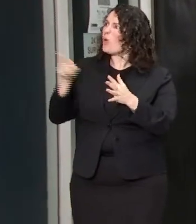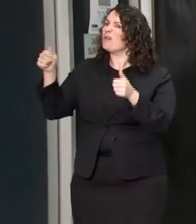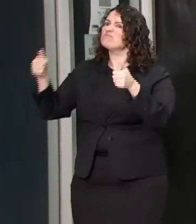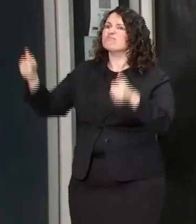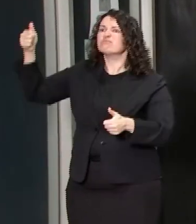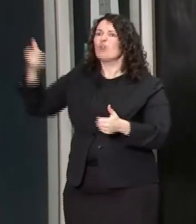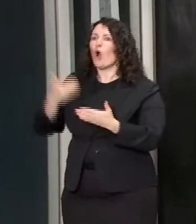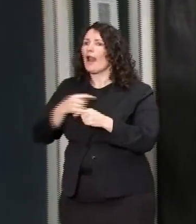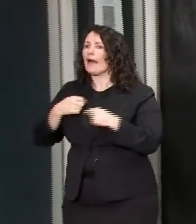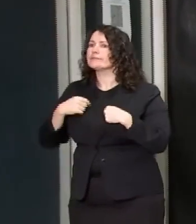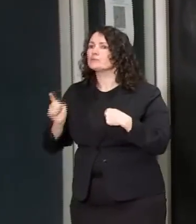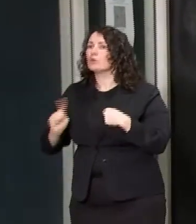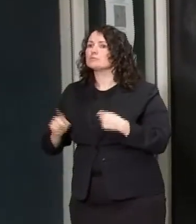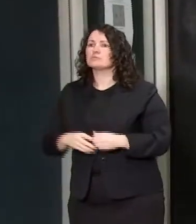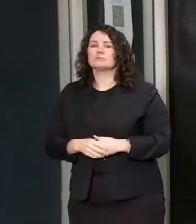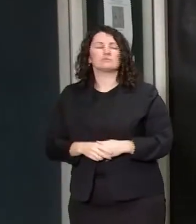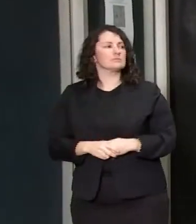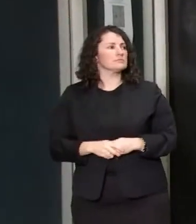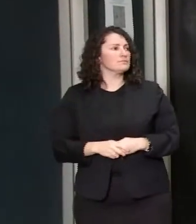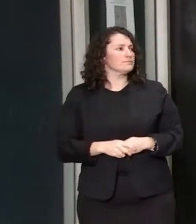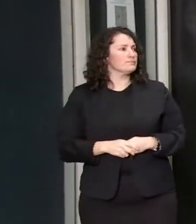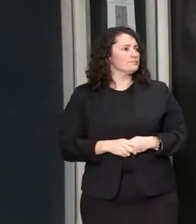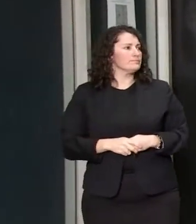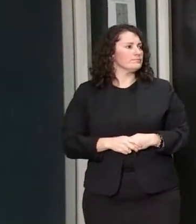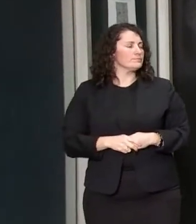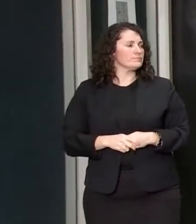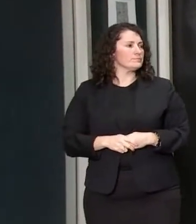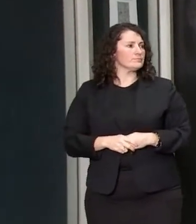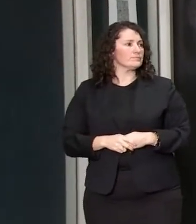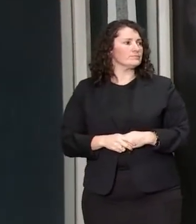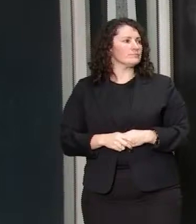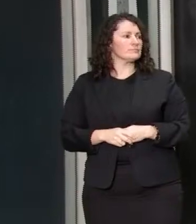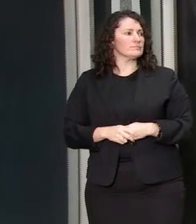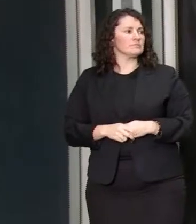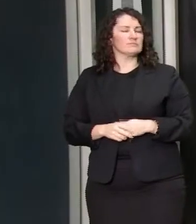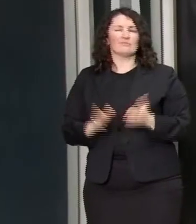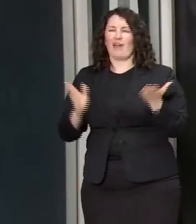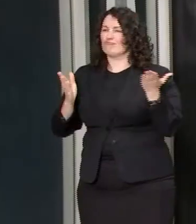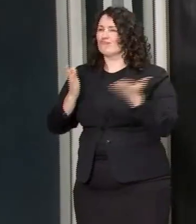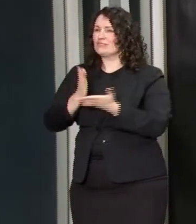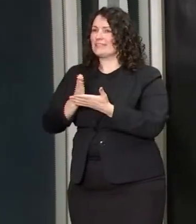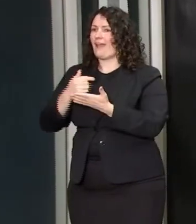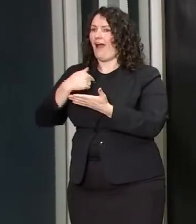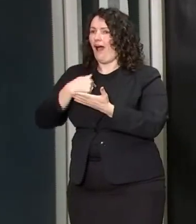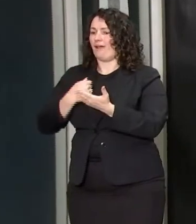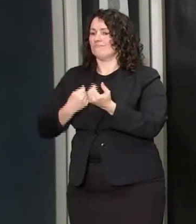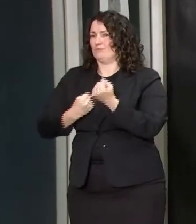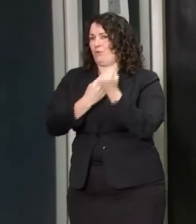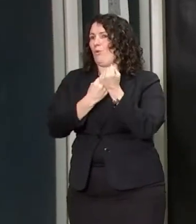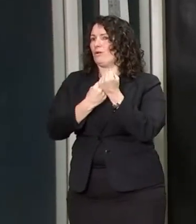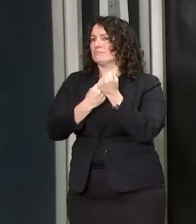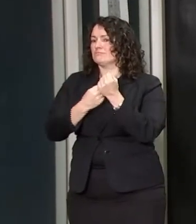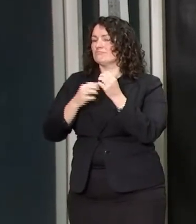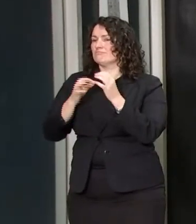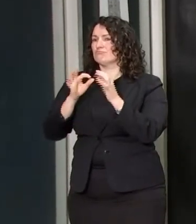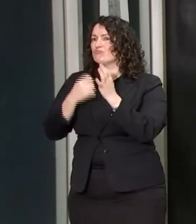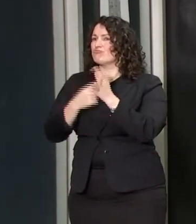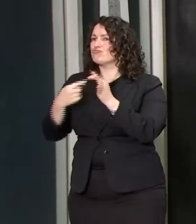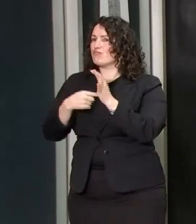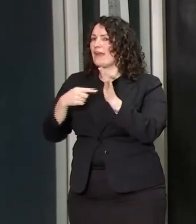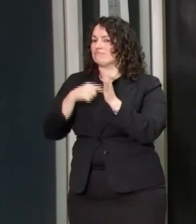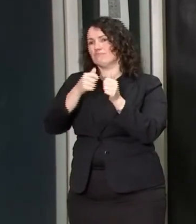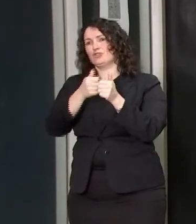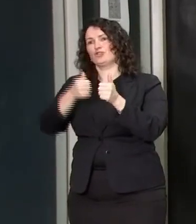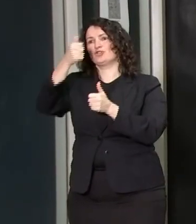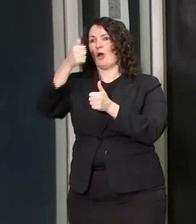Well, I just reiterate the point that Professor Sutton has just made. Lockdown is not the first option.